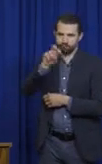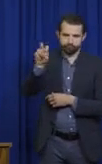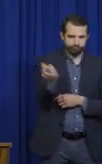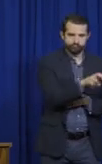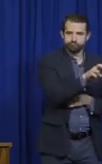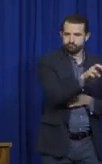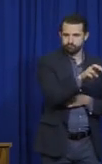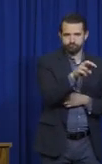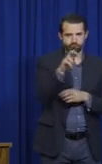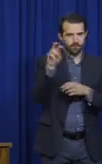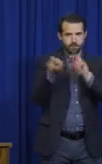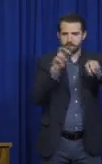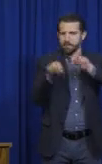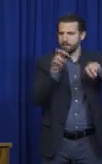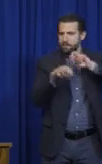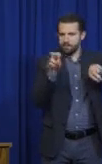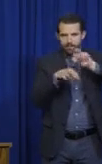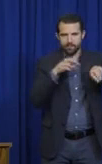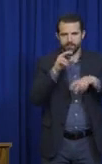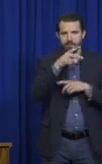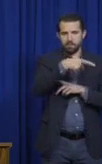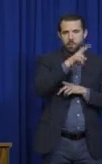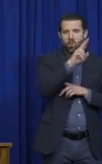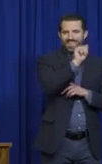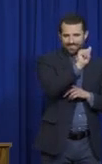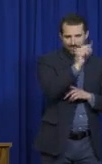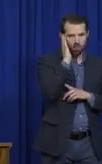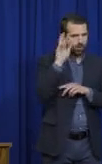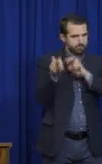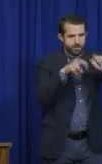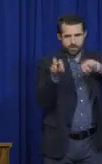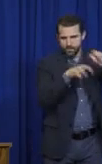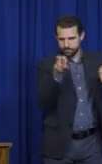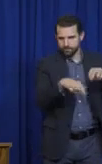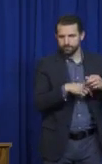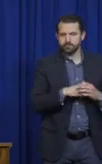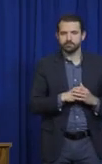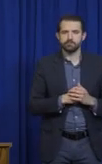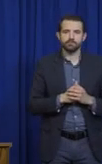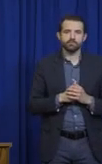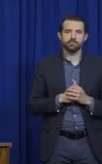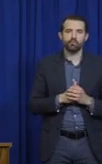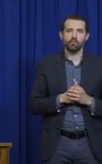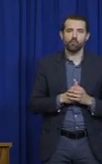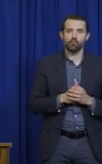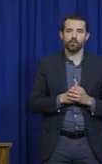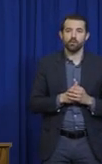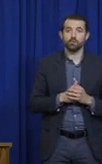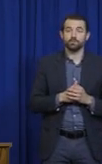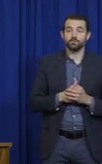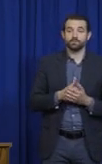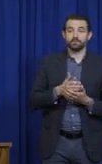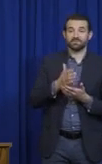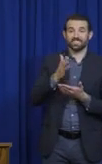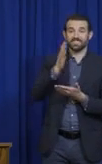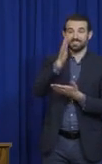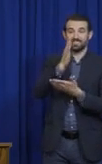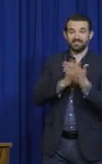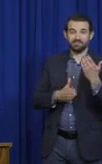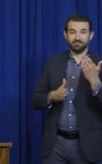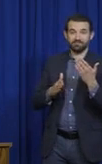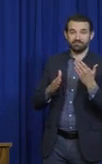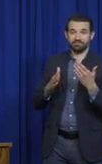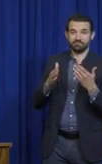into the Pandemic Unemployment Assistance Program. Some of the people who are in a pending state